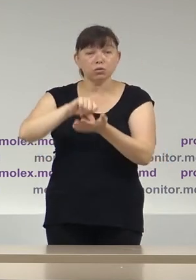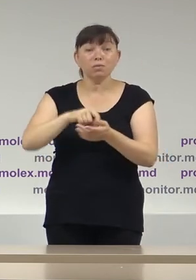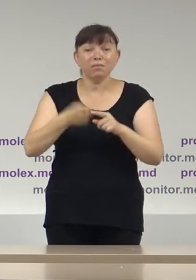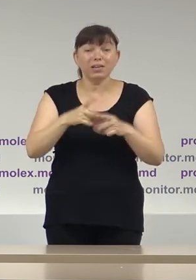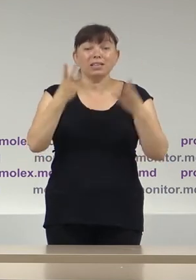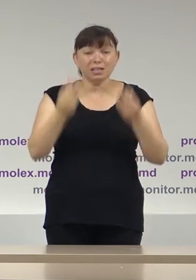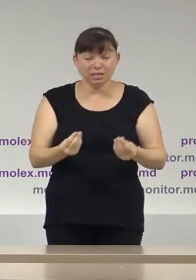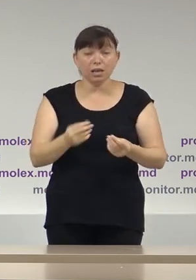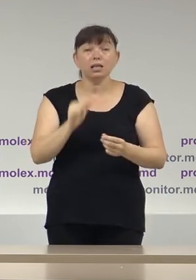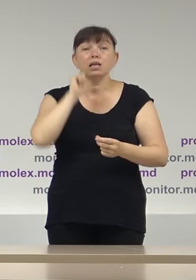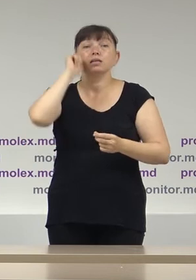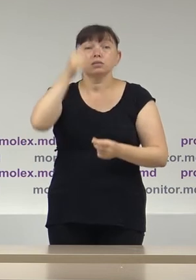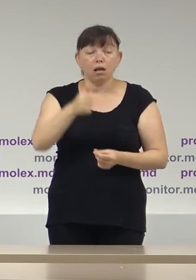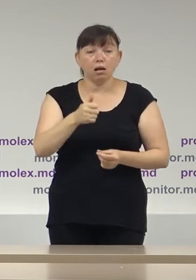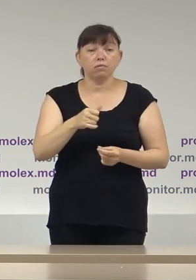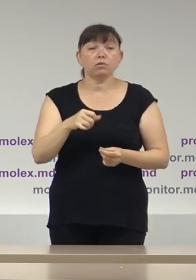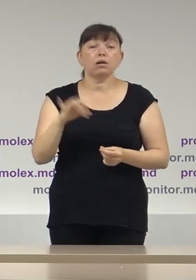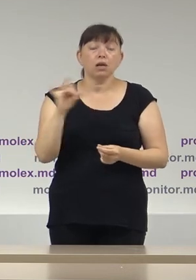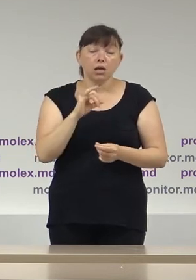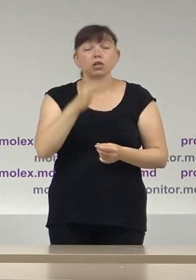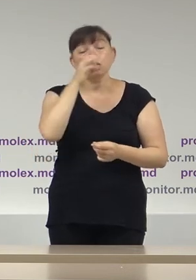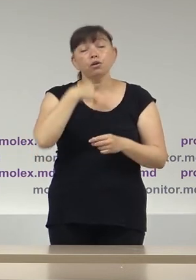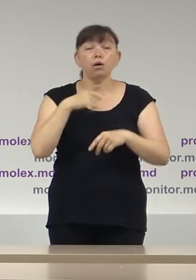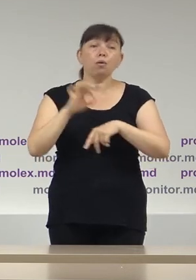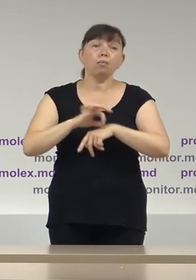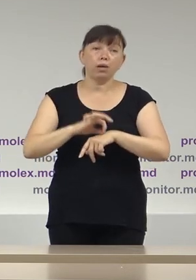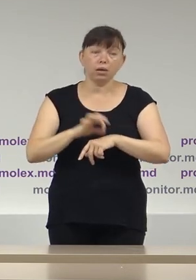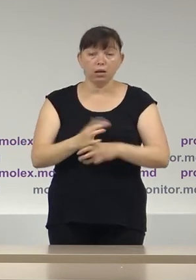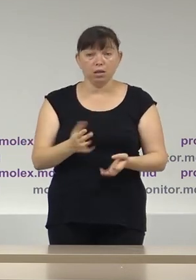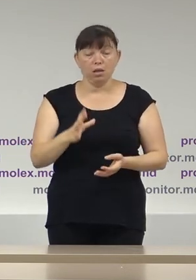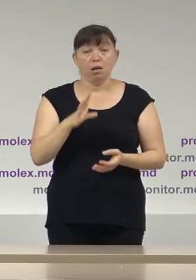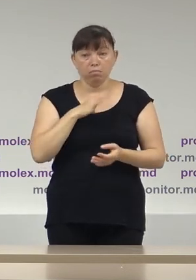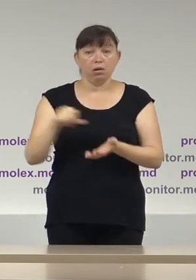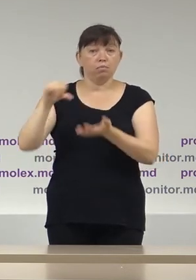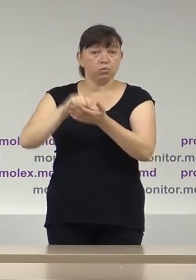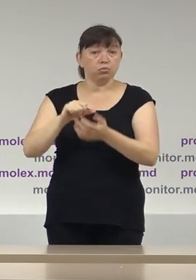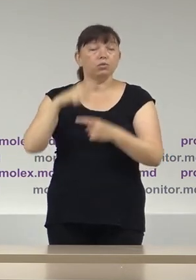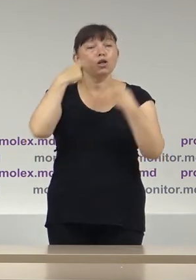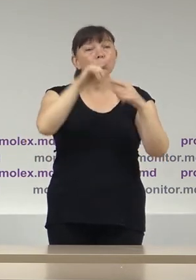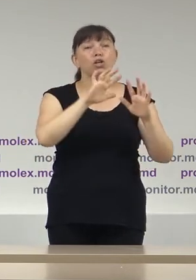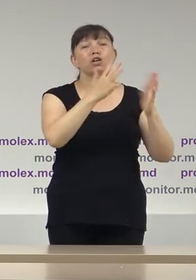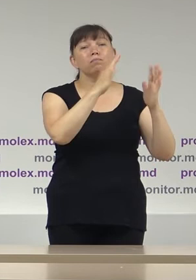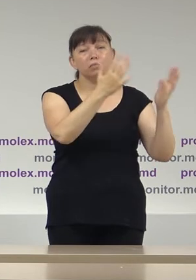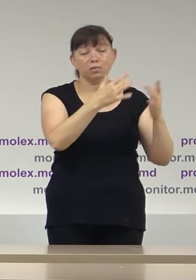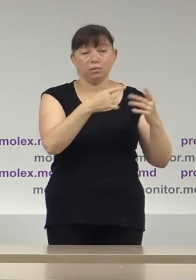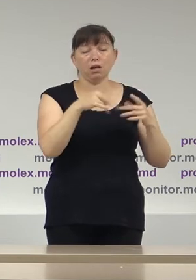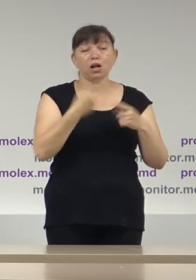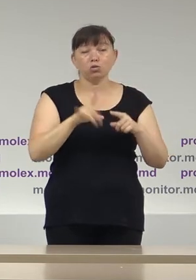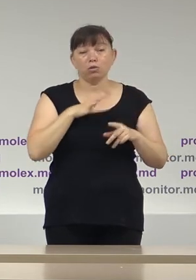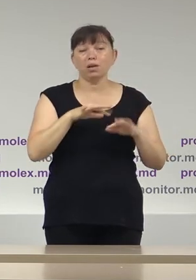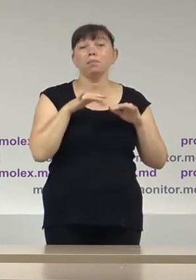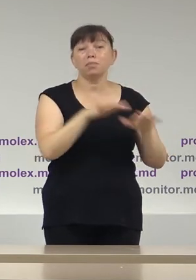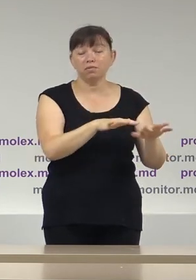also some media outlets showed that some ministers were present on that very day and on the following day, in spite of the fact that they have